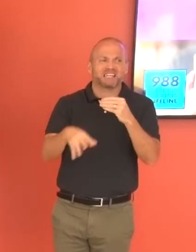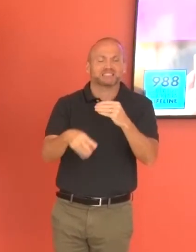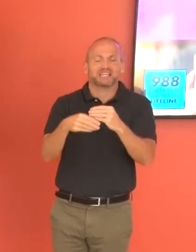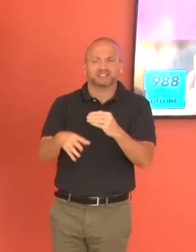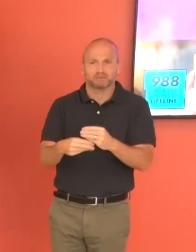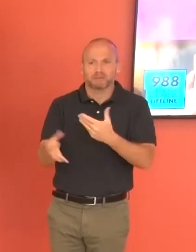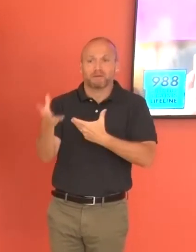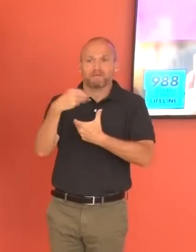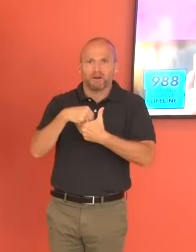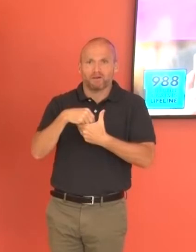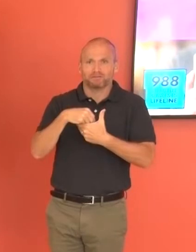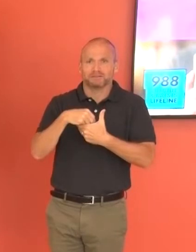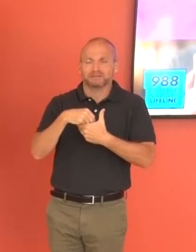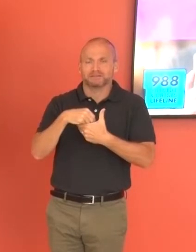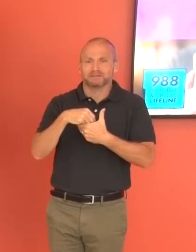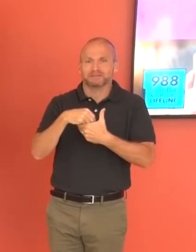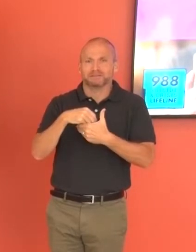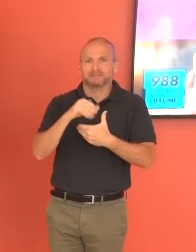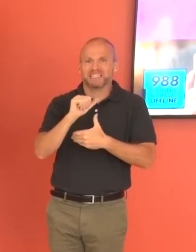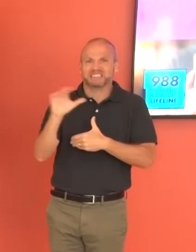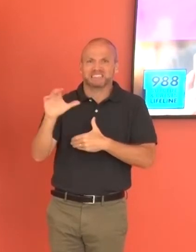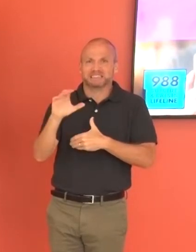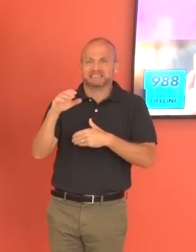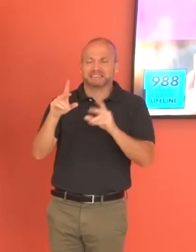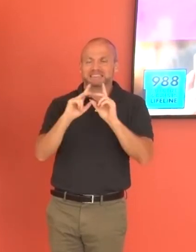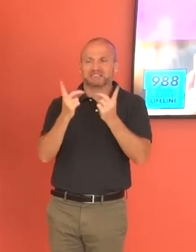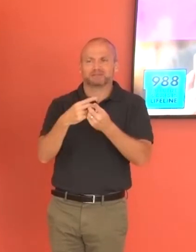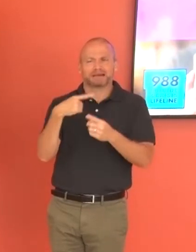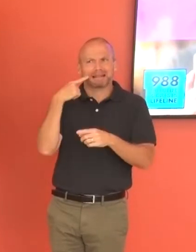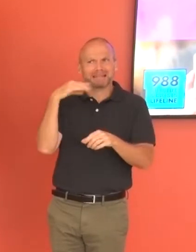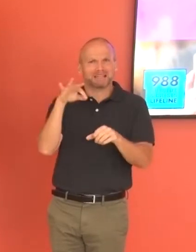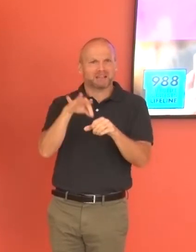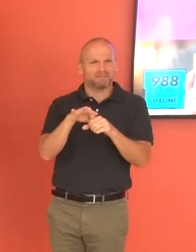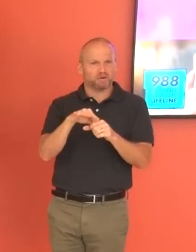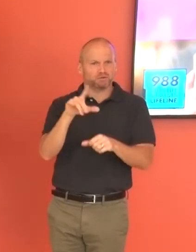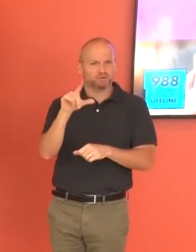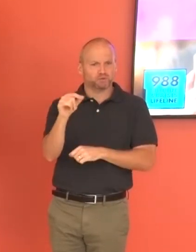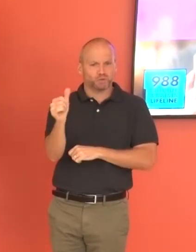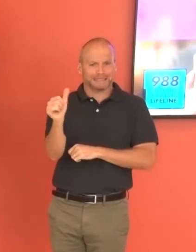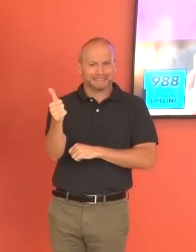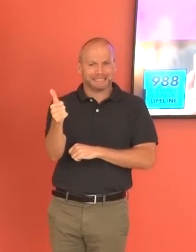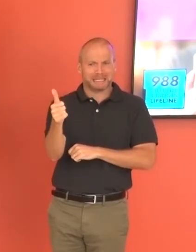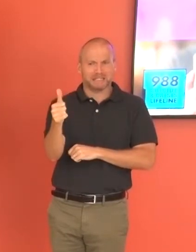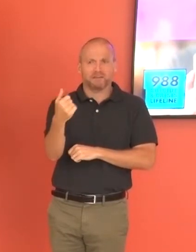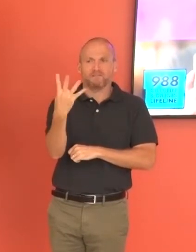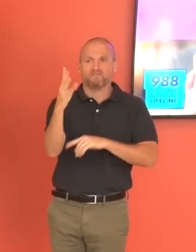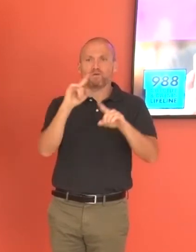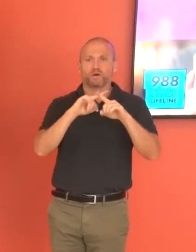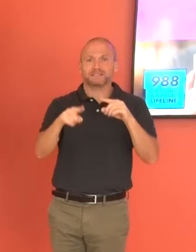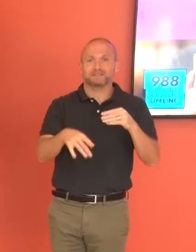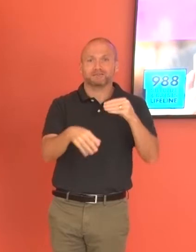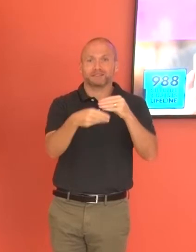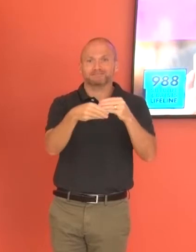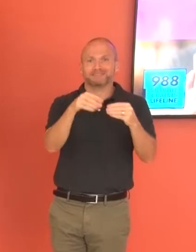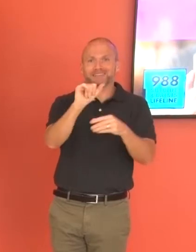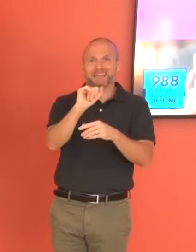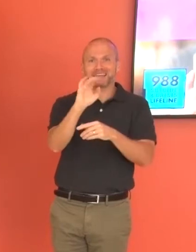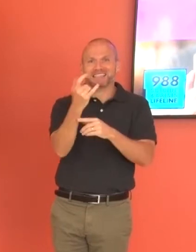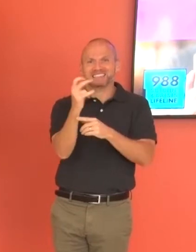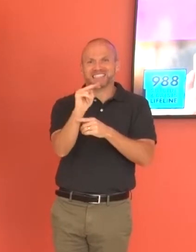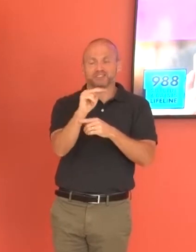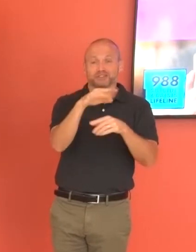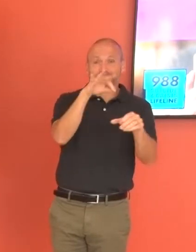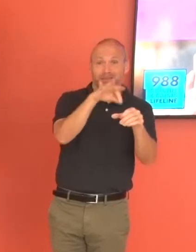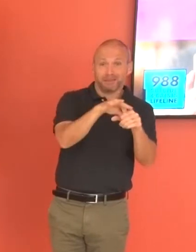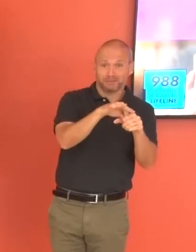That, you know, the vote, I think it was back in 2010, four different annexation elections were held.